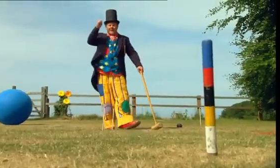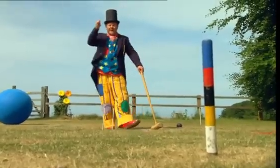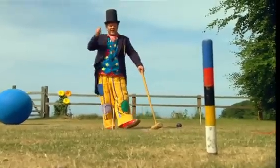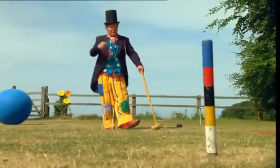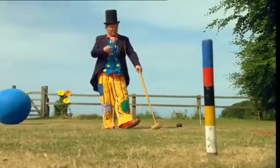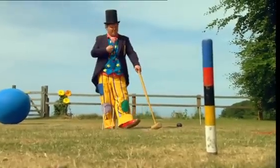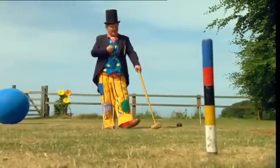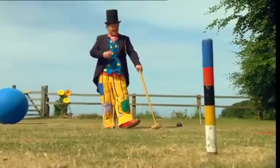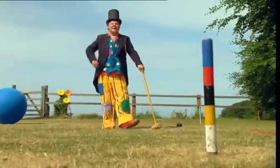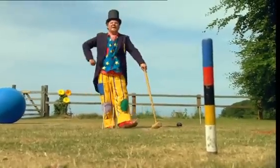Whoopee for me.